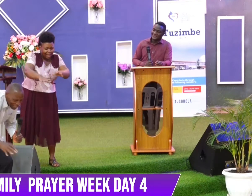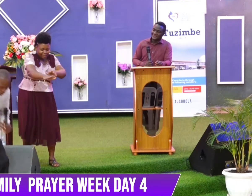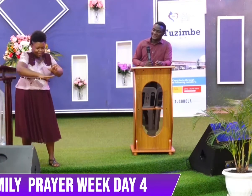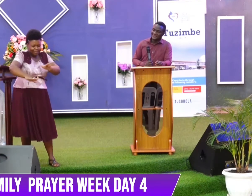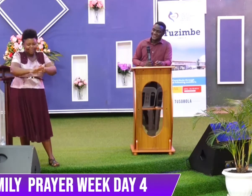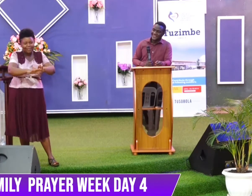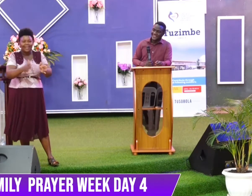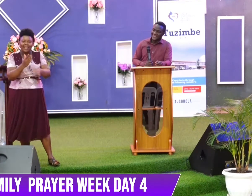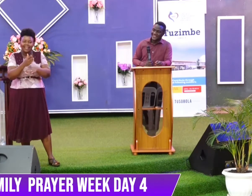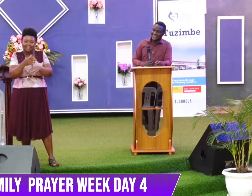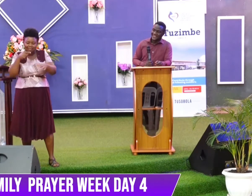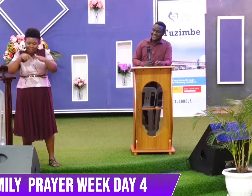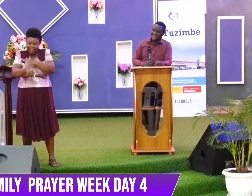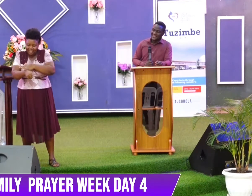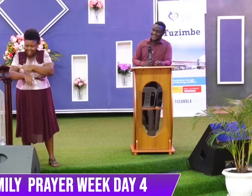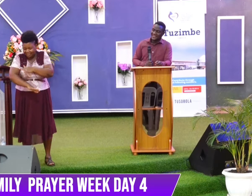The